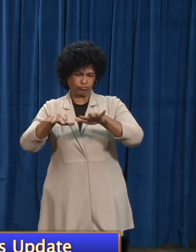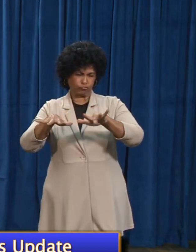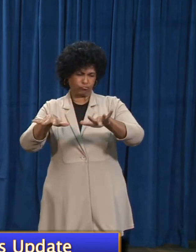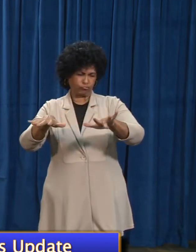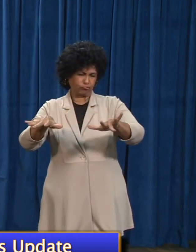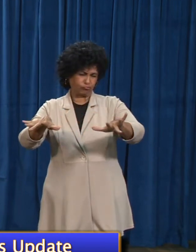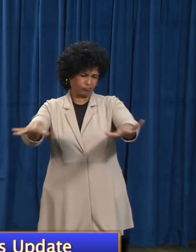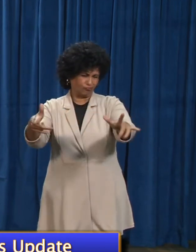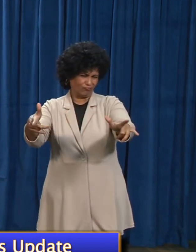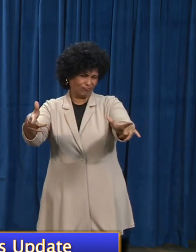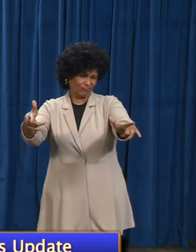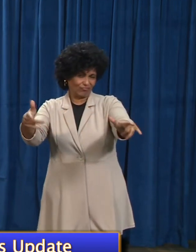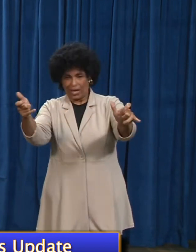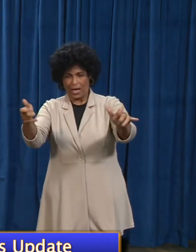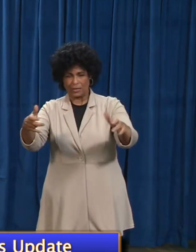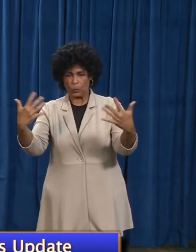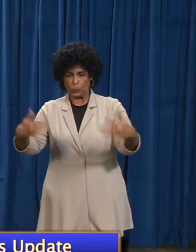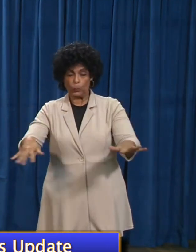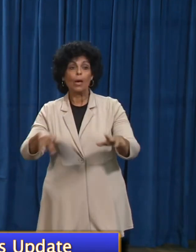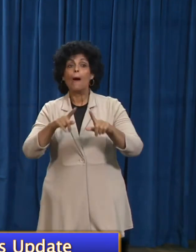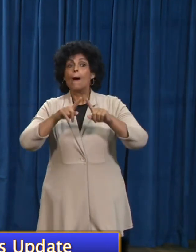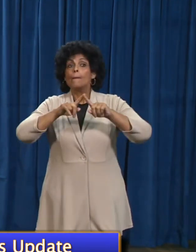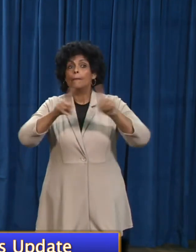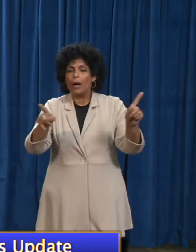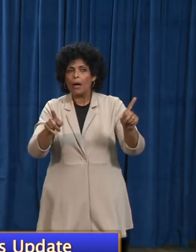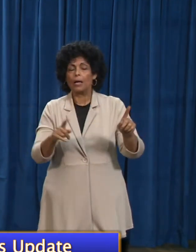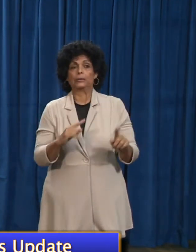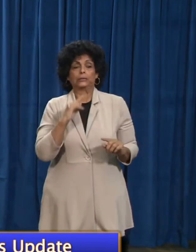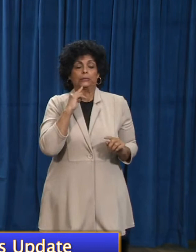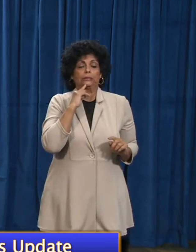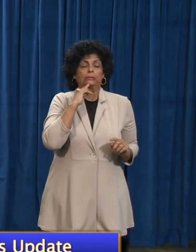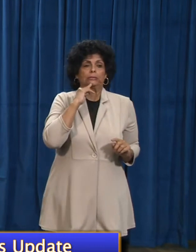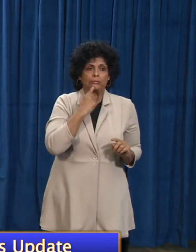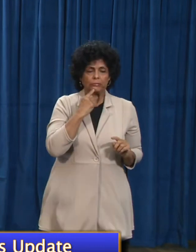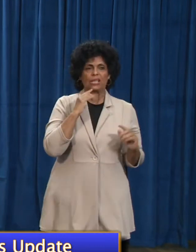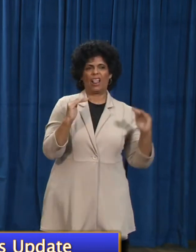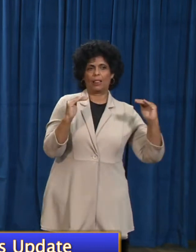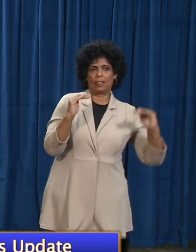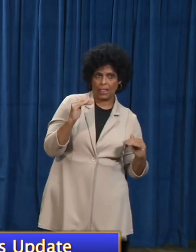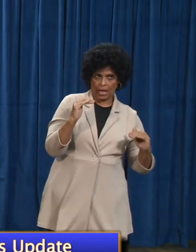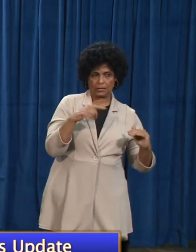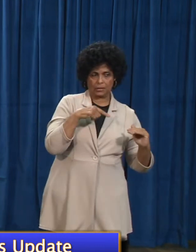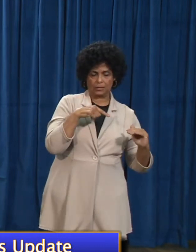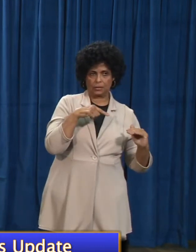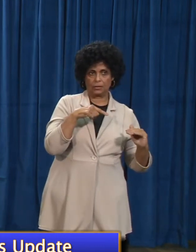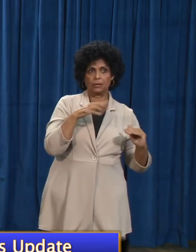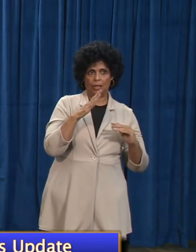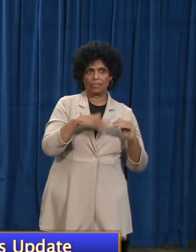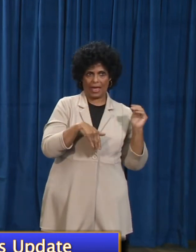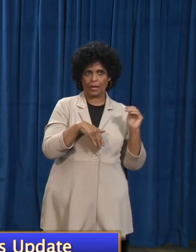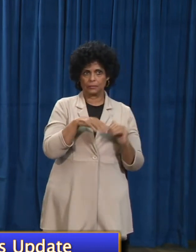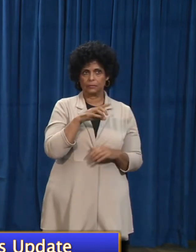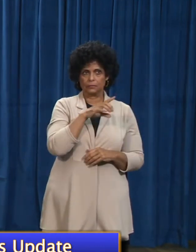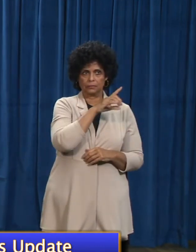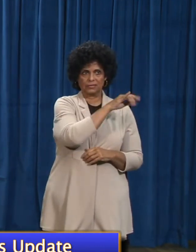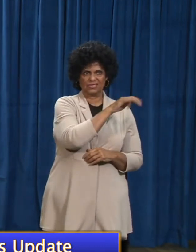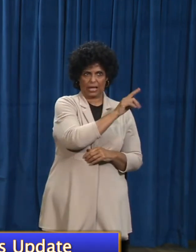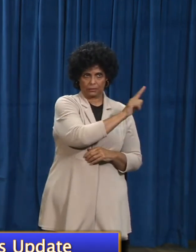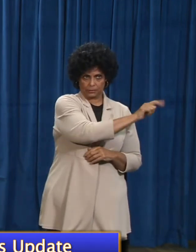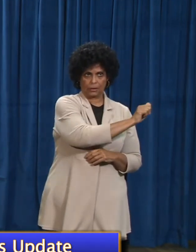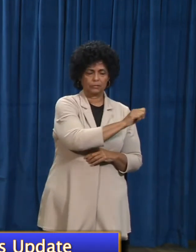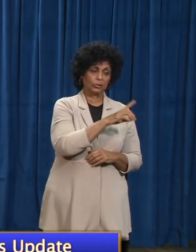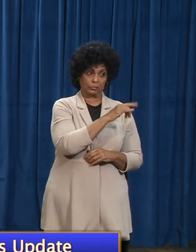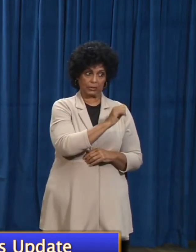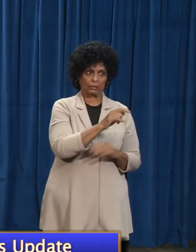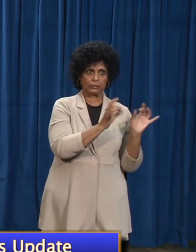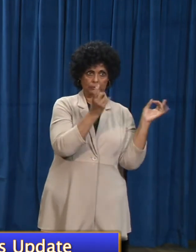illness than the Delta variant. I want to share with you that personally, I have family members who have